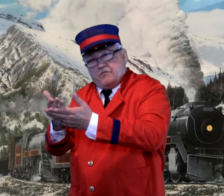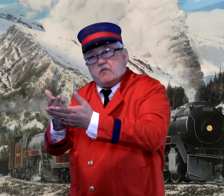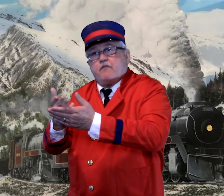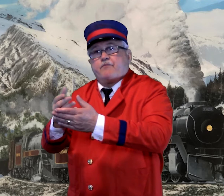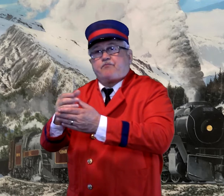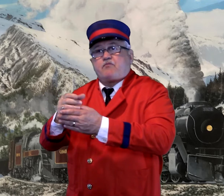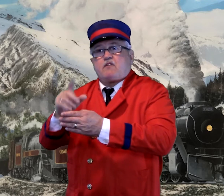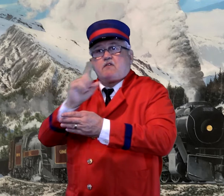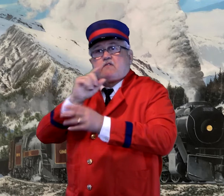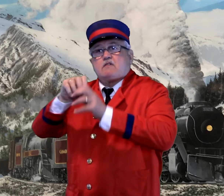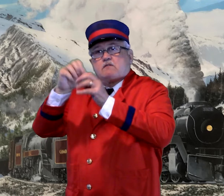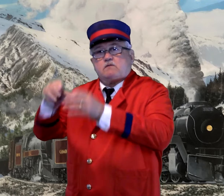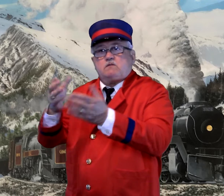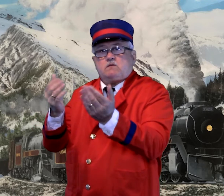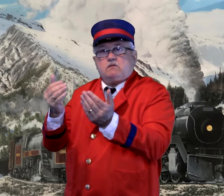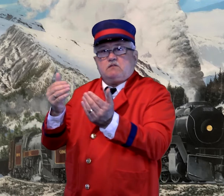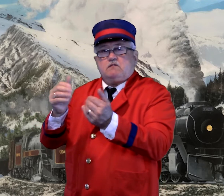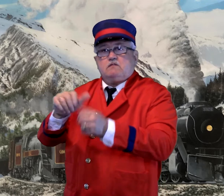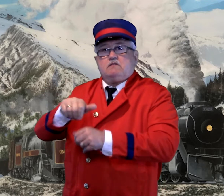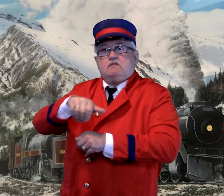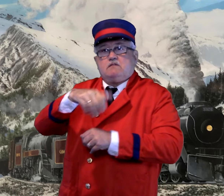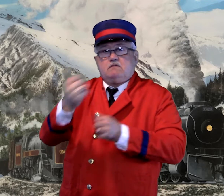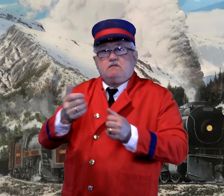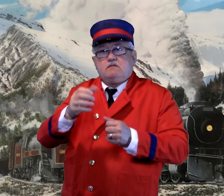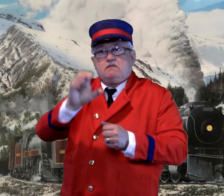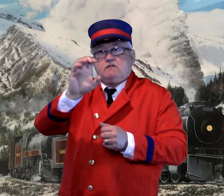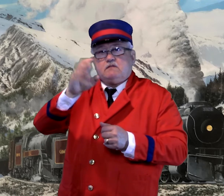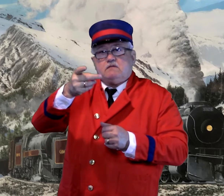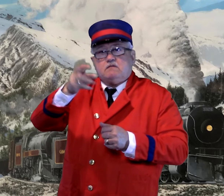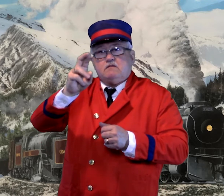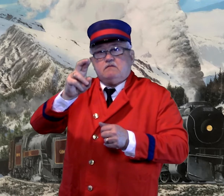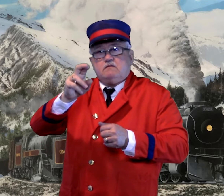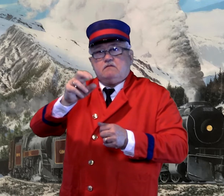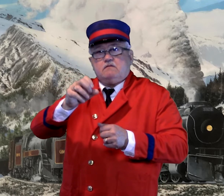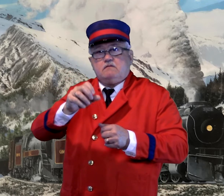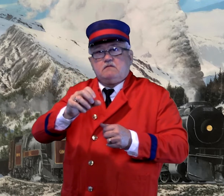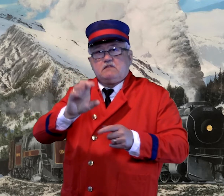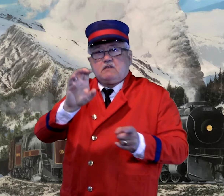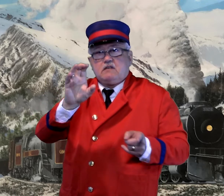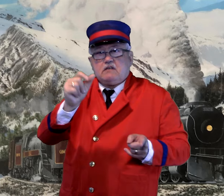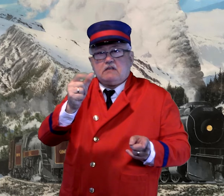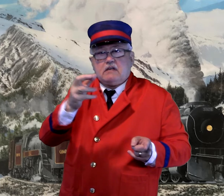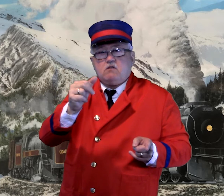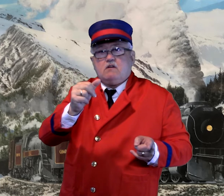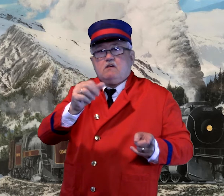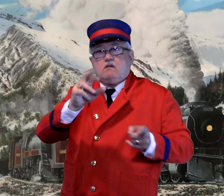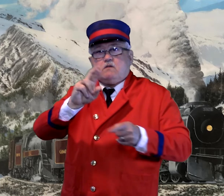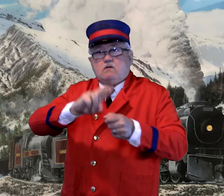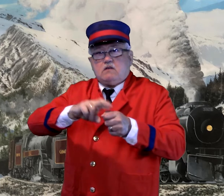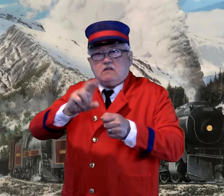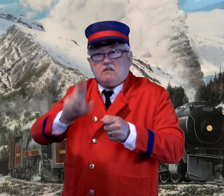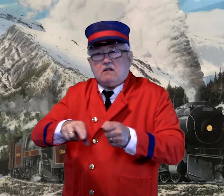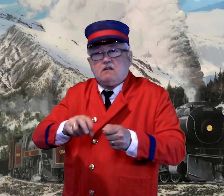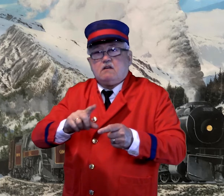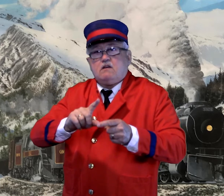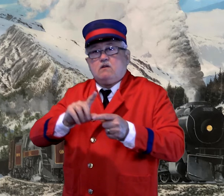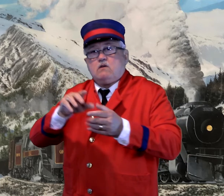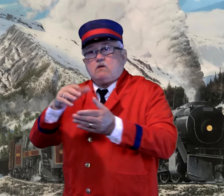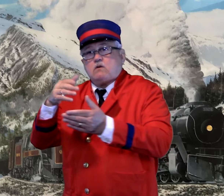Winnipeg. There, the deaf students would get off and await the students coming on the CPR line